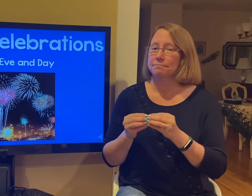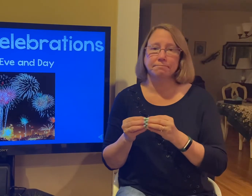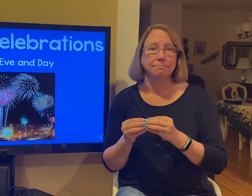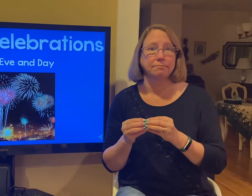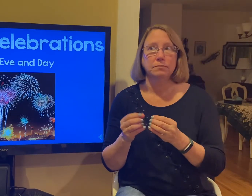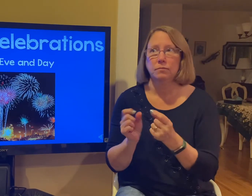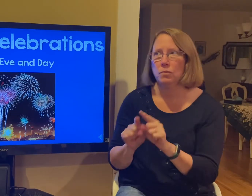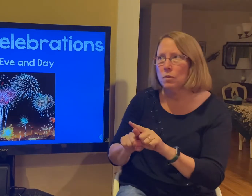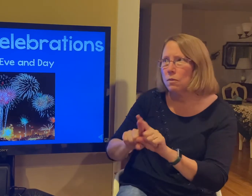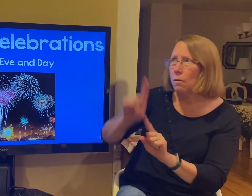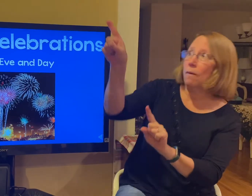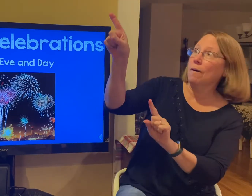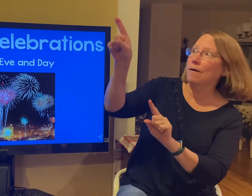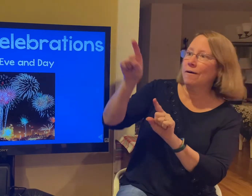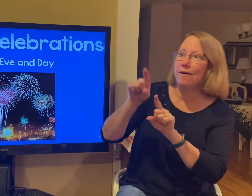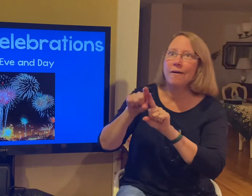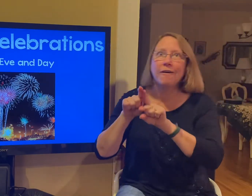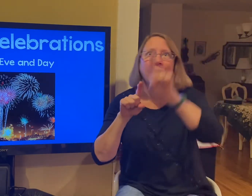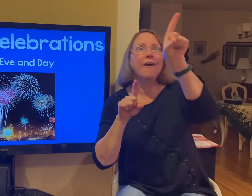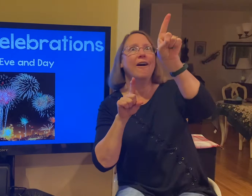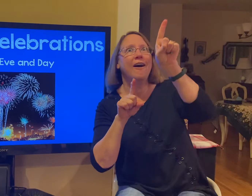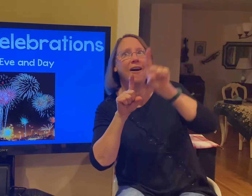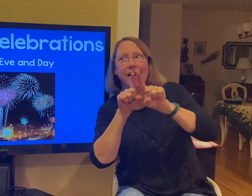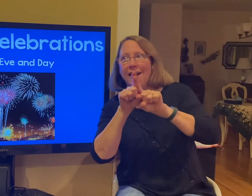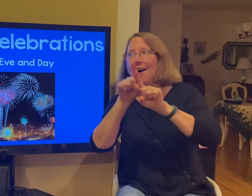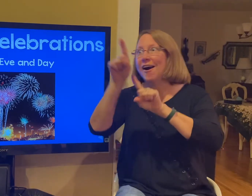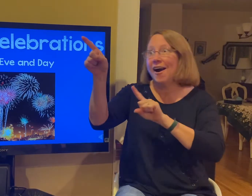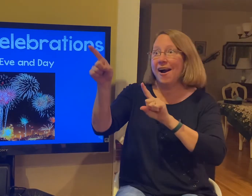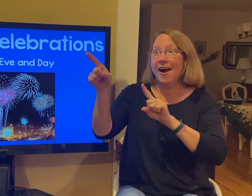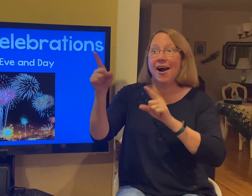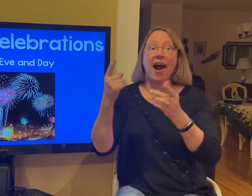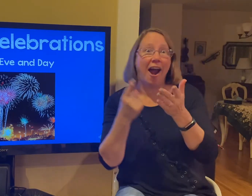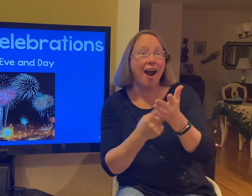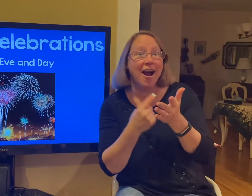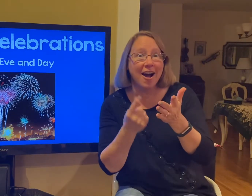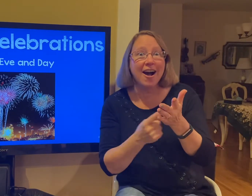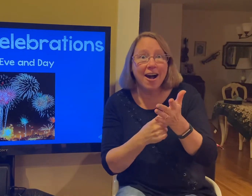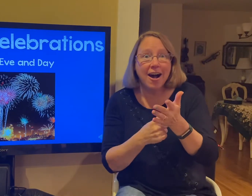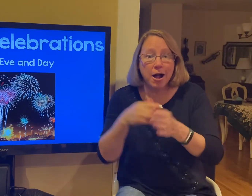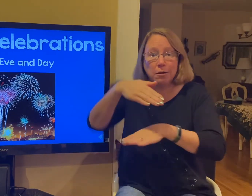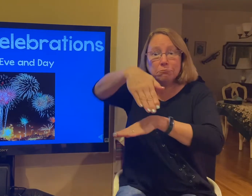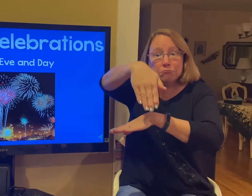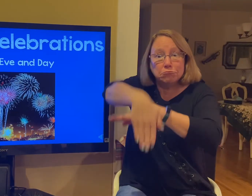Fireworks are often set off at midnight on New Year's Eve to celebrate the new year.